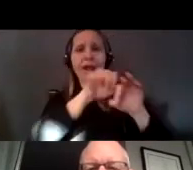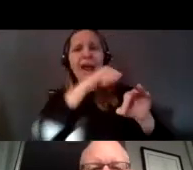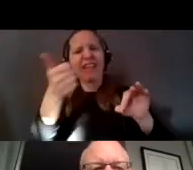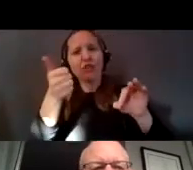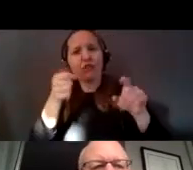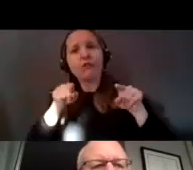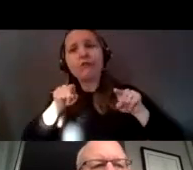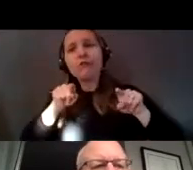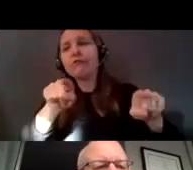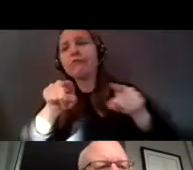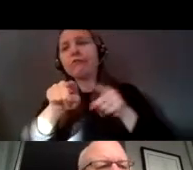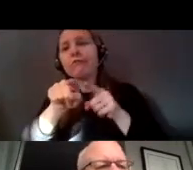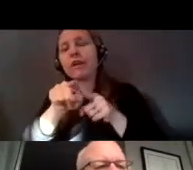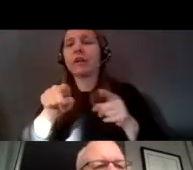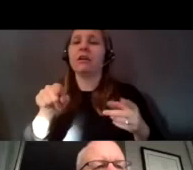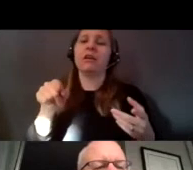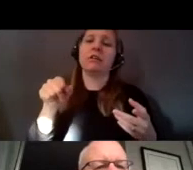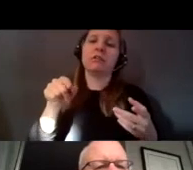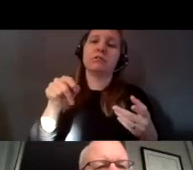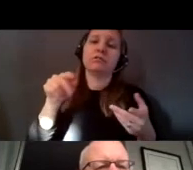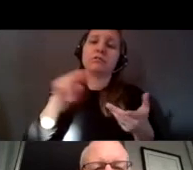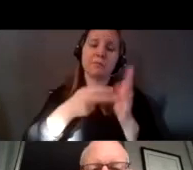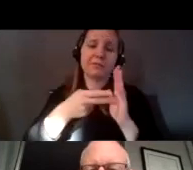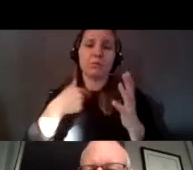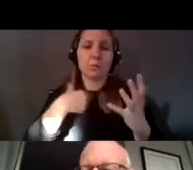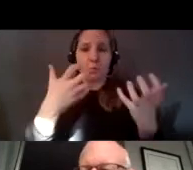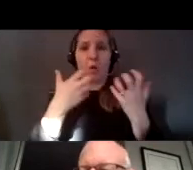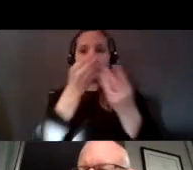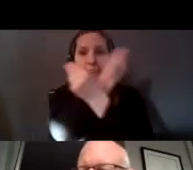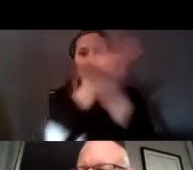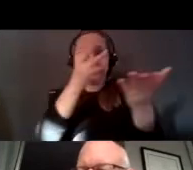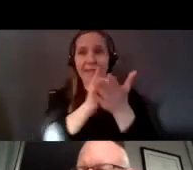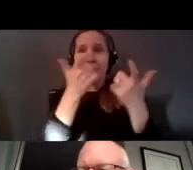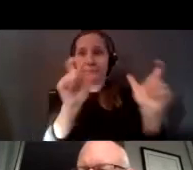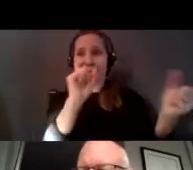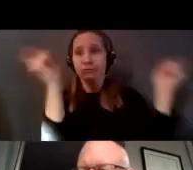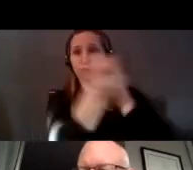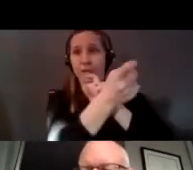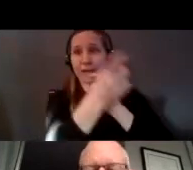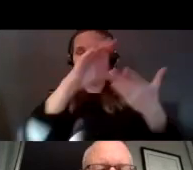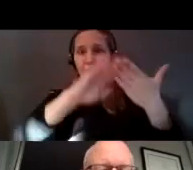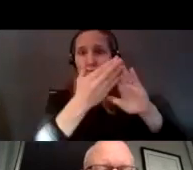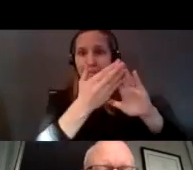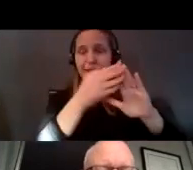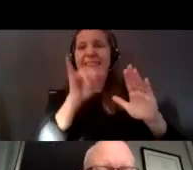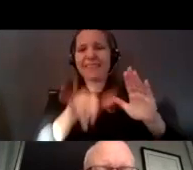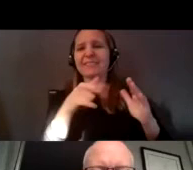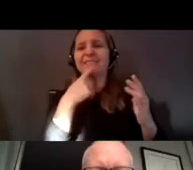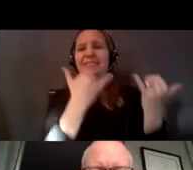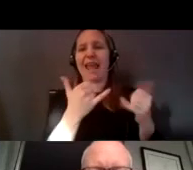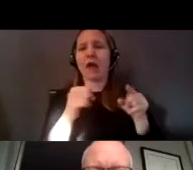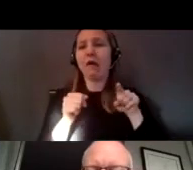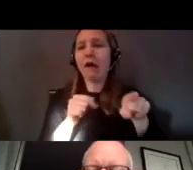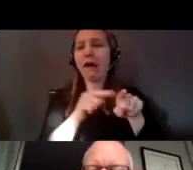with articulating those larger changes for the city's future, which is a more current stream of action